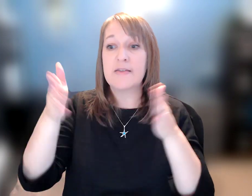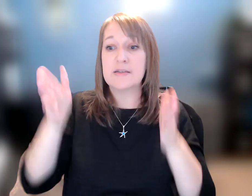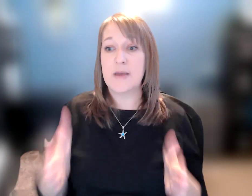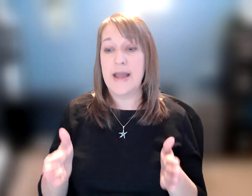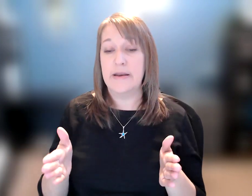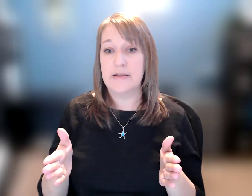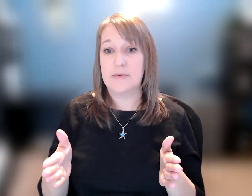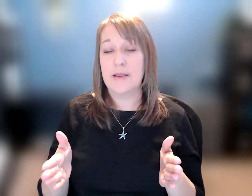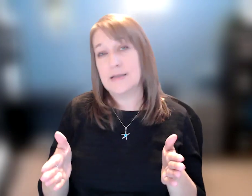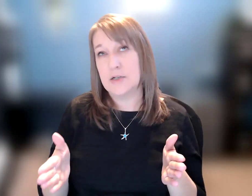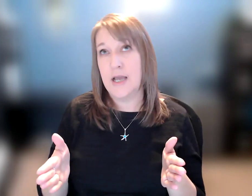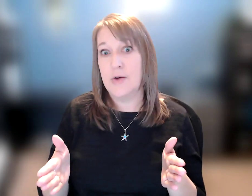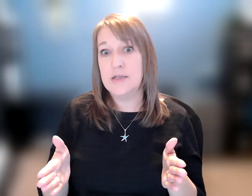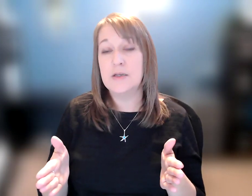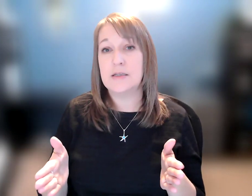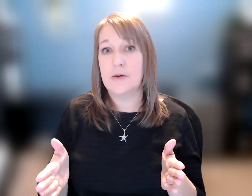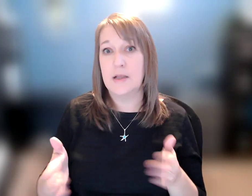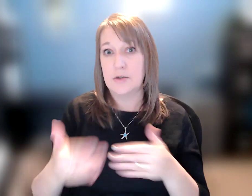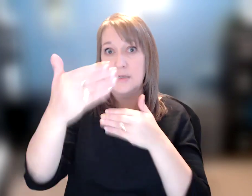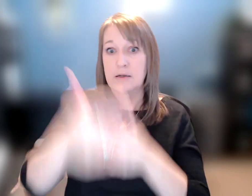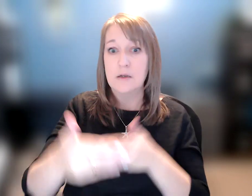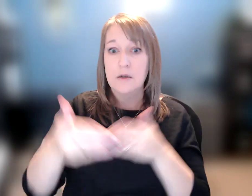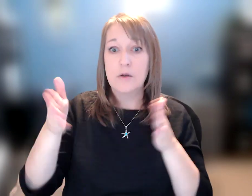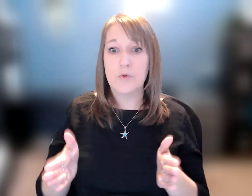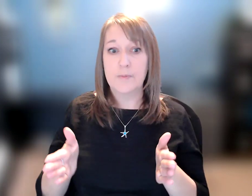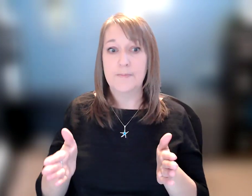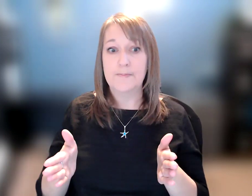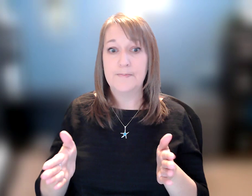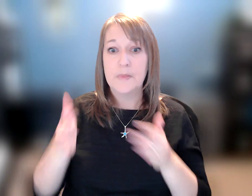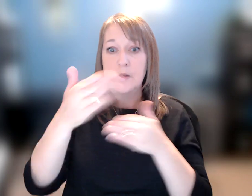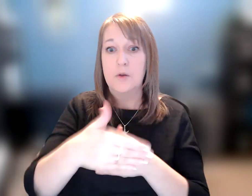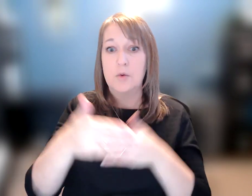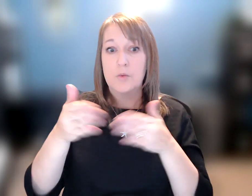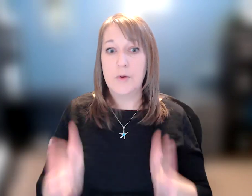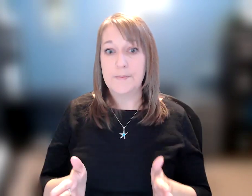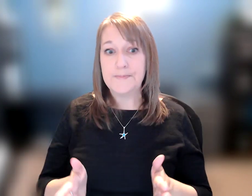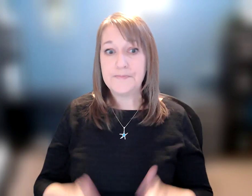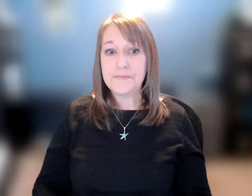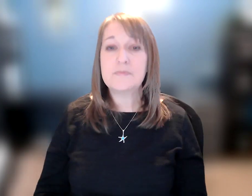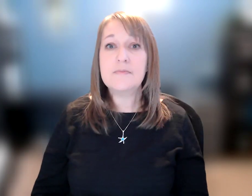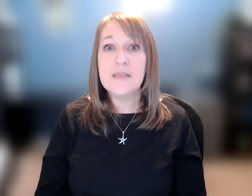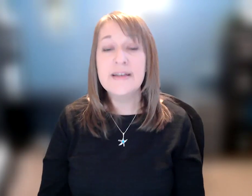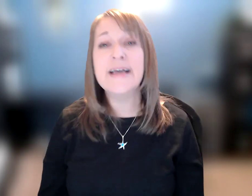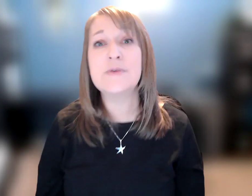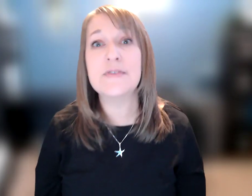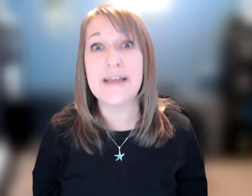this way and ending this way. That's actually how I do it. That's how I learned it. Room, room. Next, we have the sign